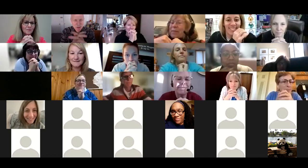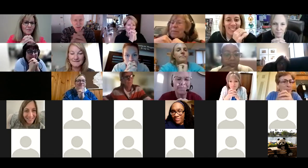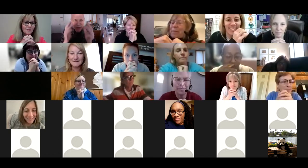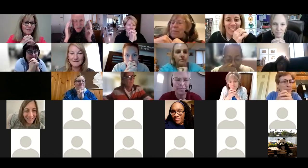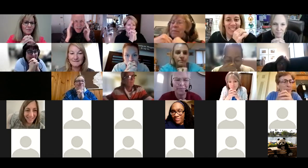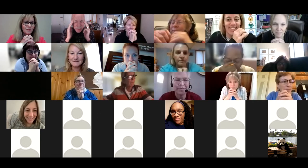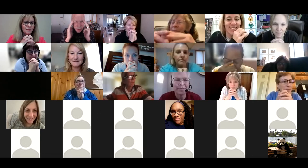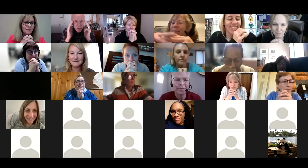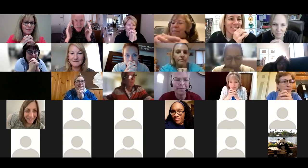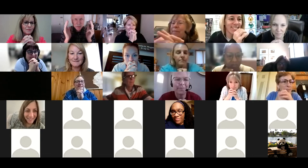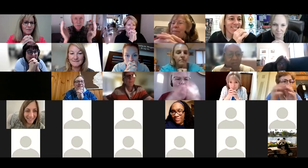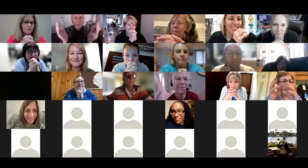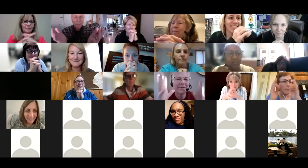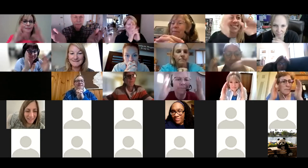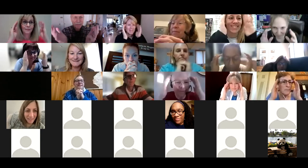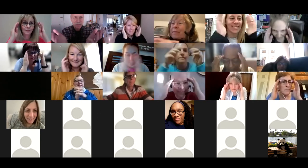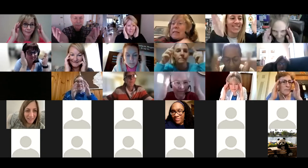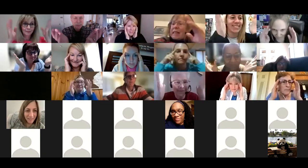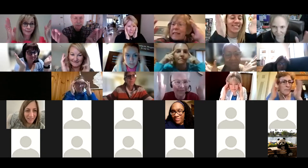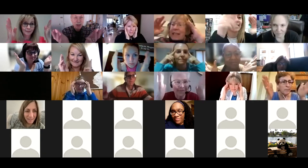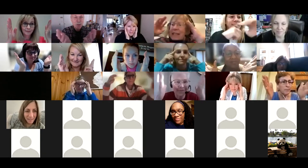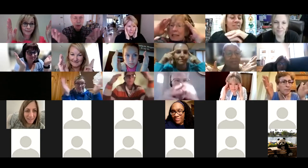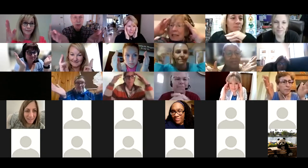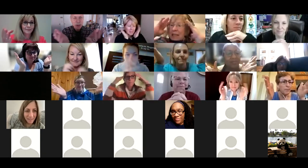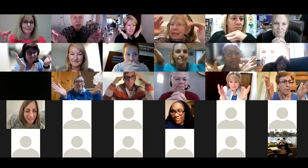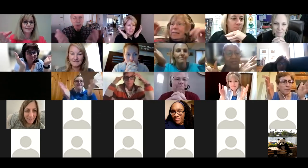The nightmare of doing research.